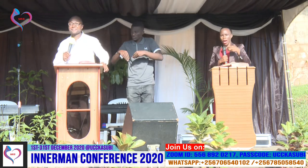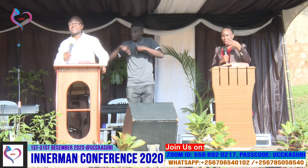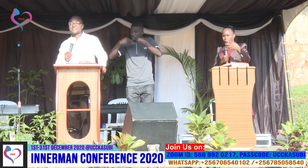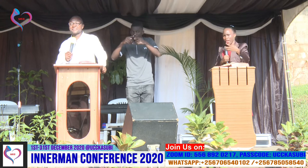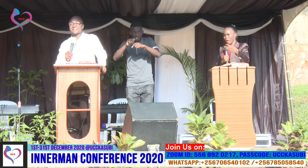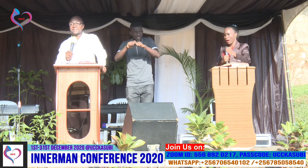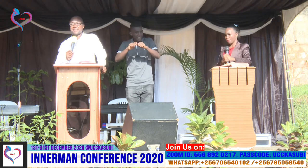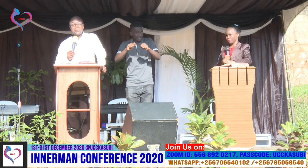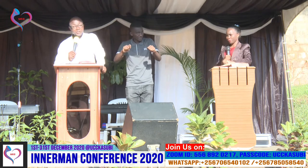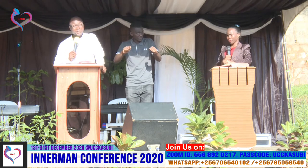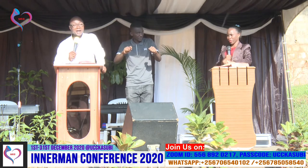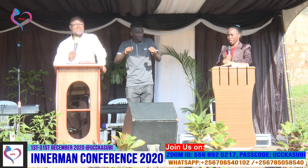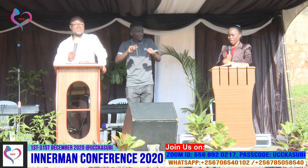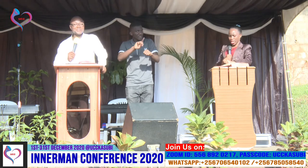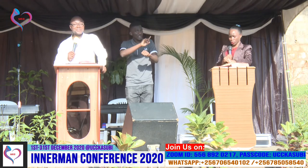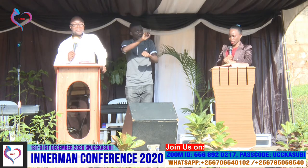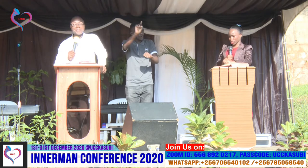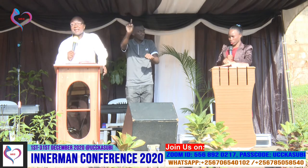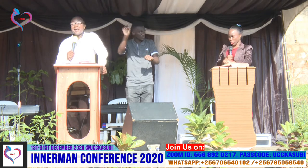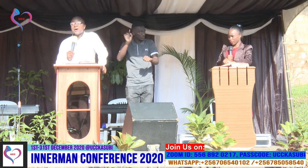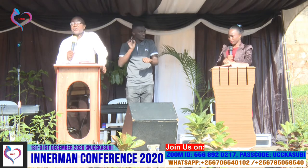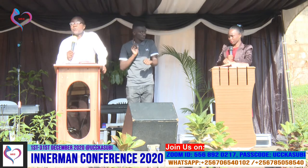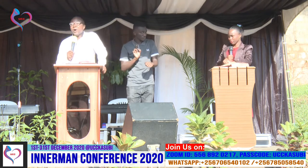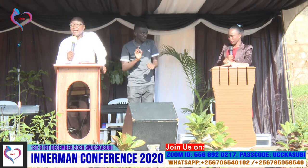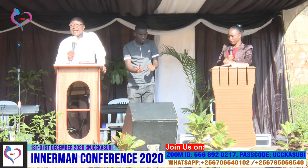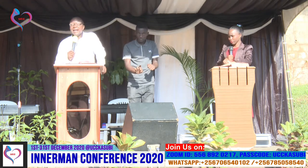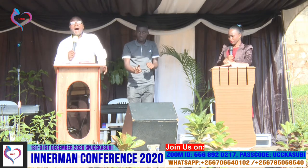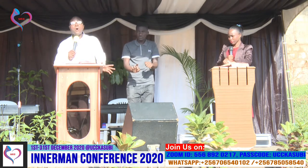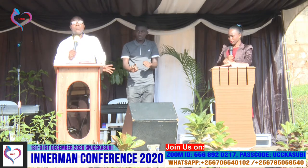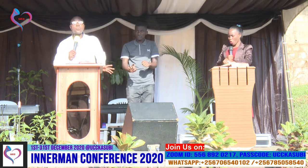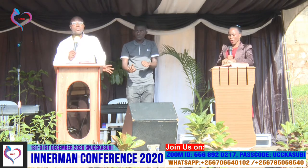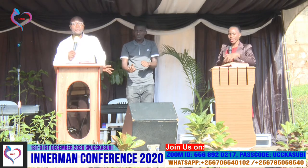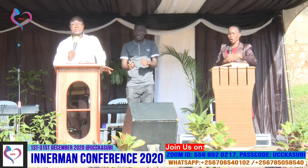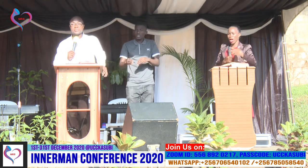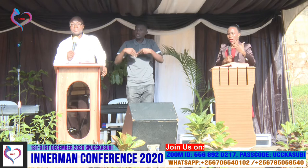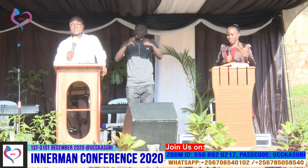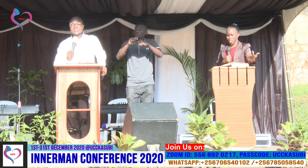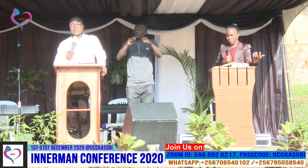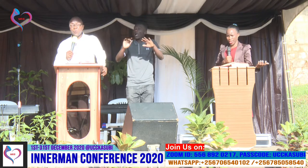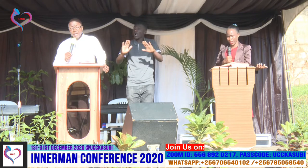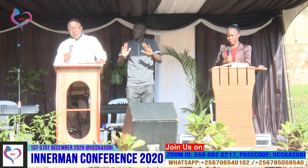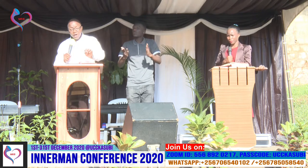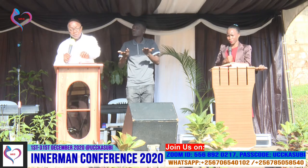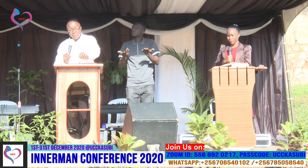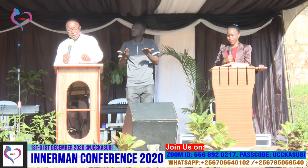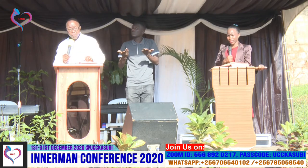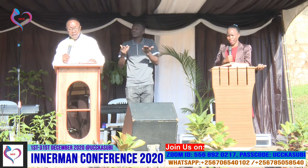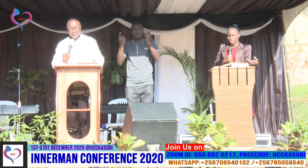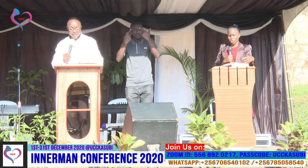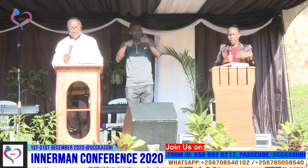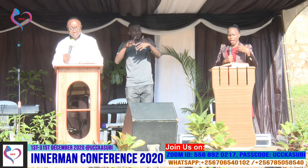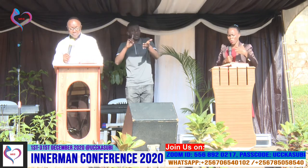rewarded. The question comes, rewarded how? We are going to